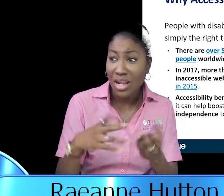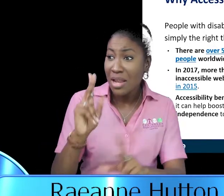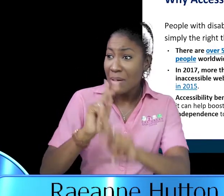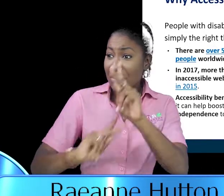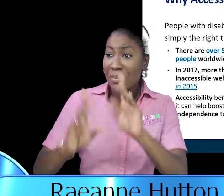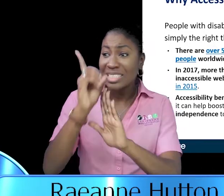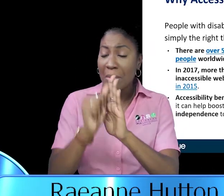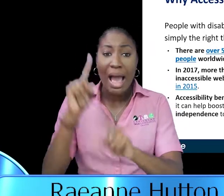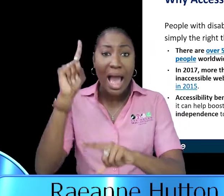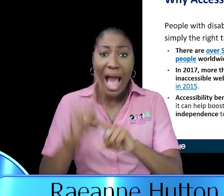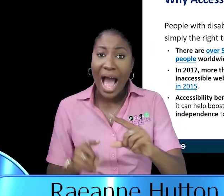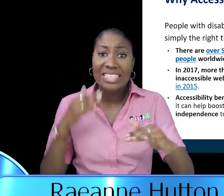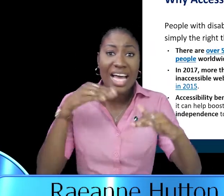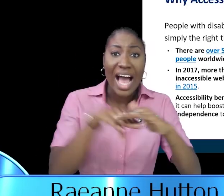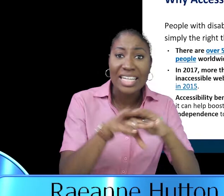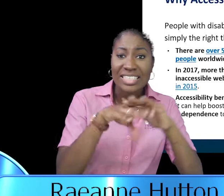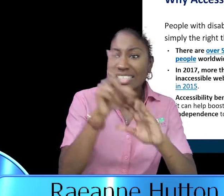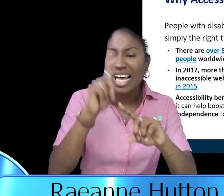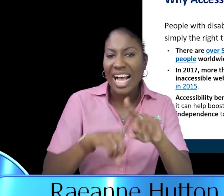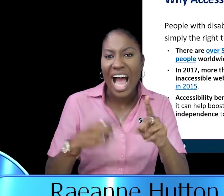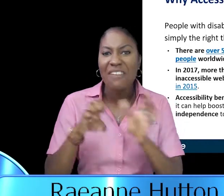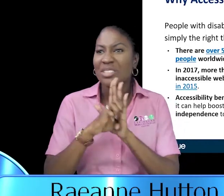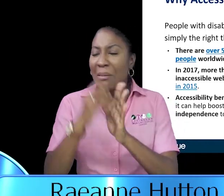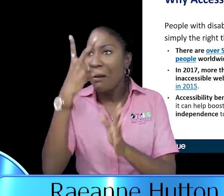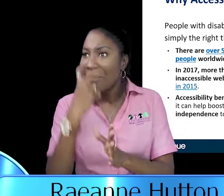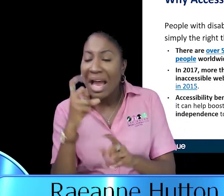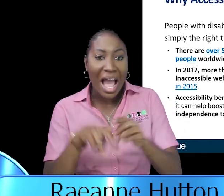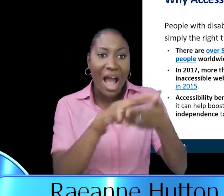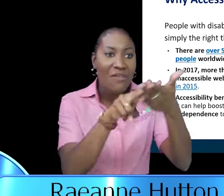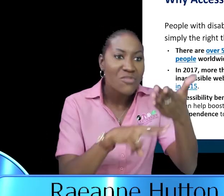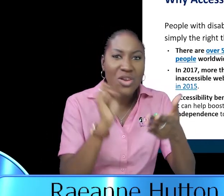of 20% of the people who need to work and use your information.